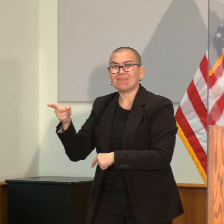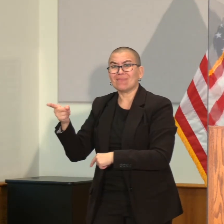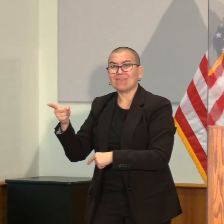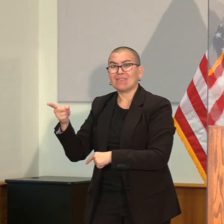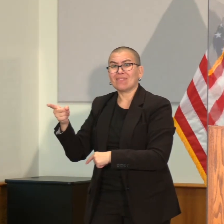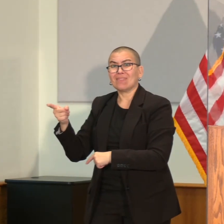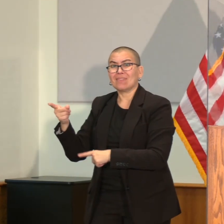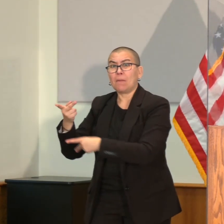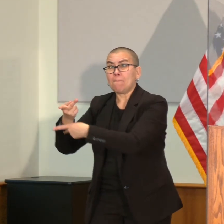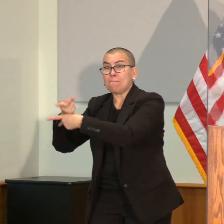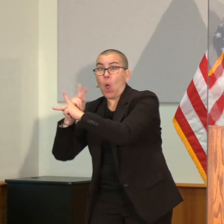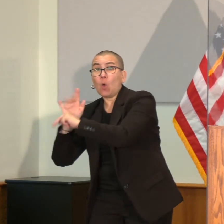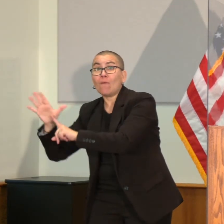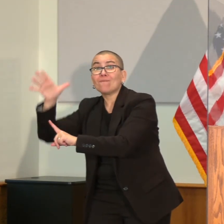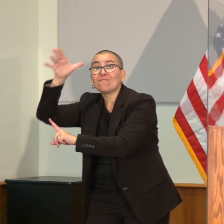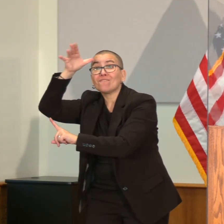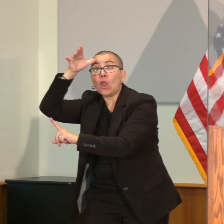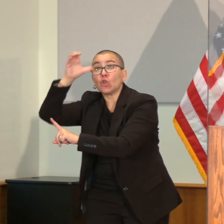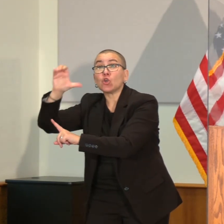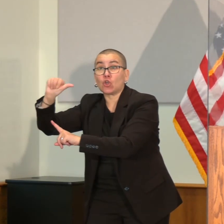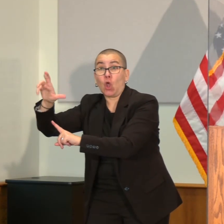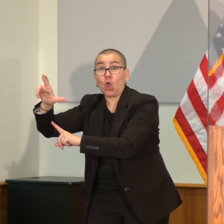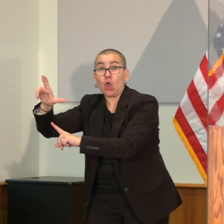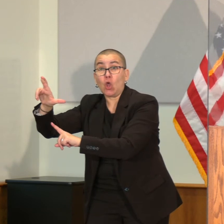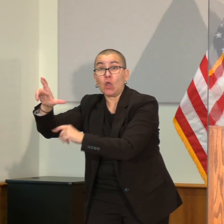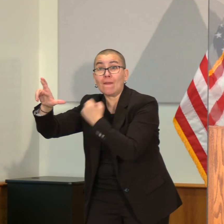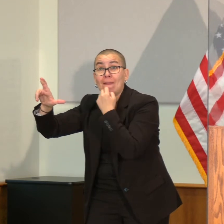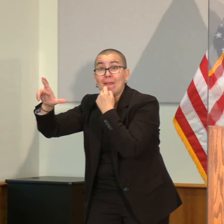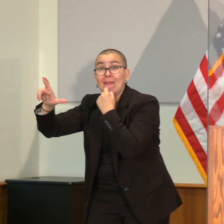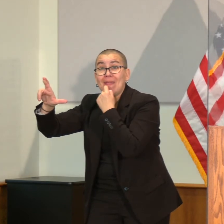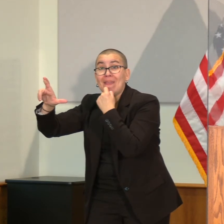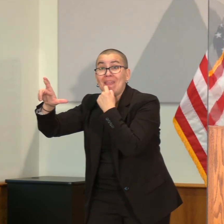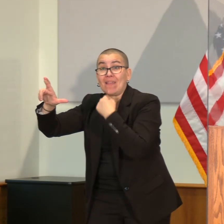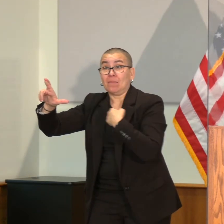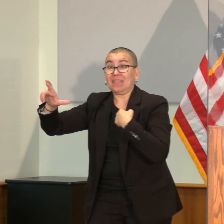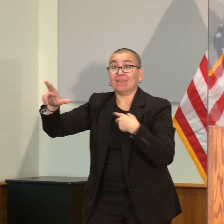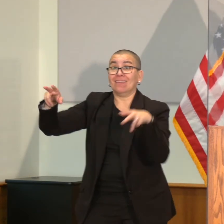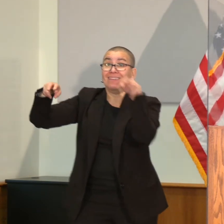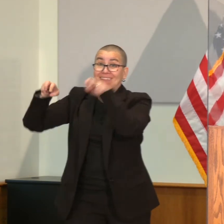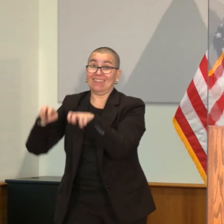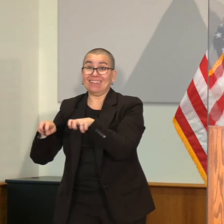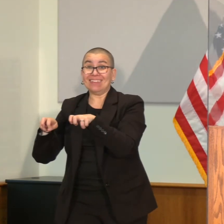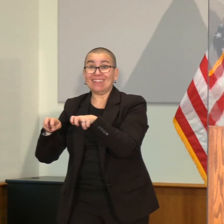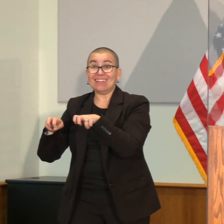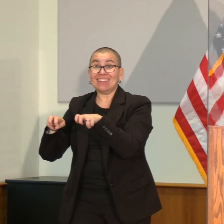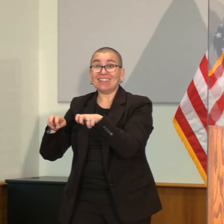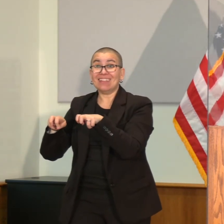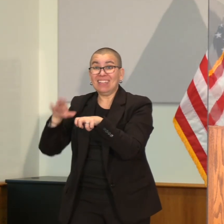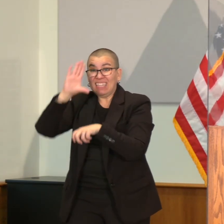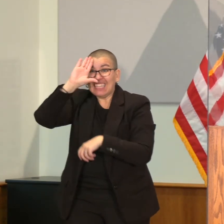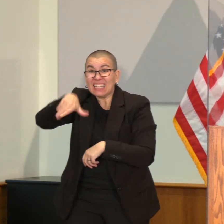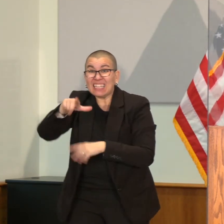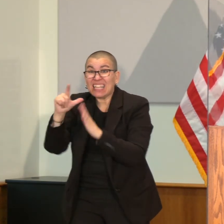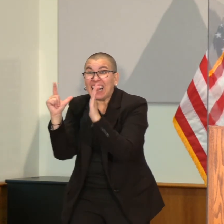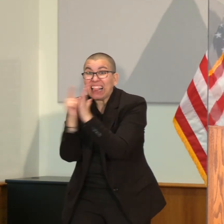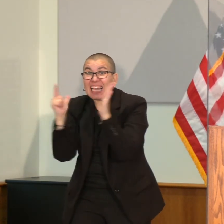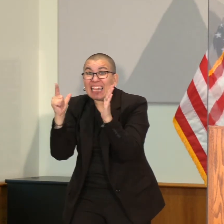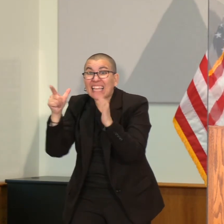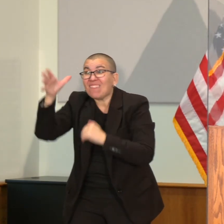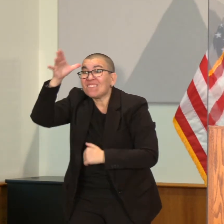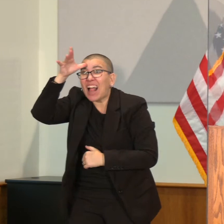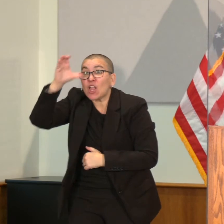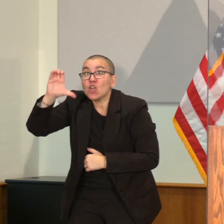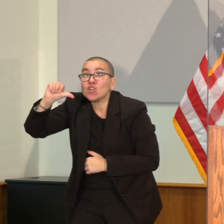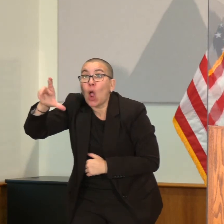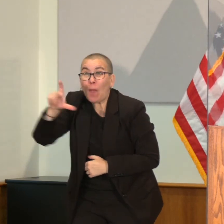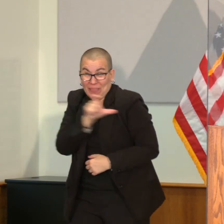somewhere, some way. So the interaction with police for a white kid in rural America looked very different. And I do think that perspective really matters. But